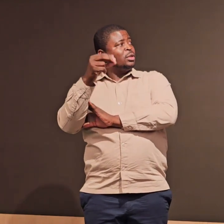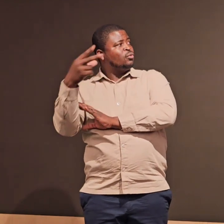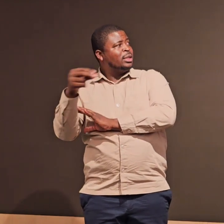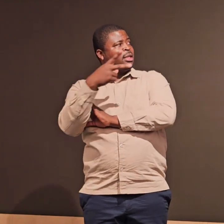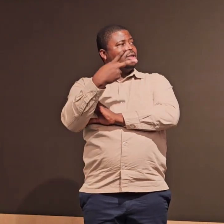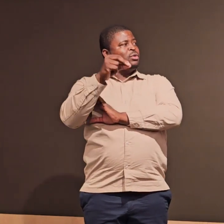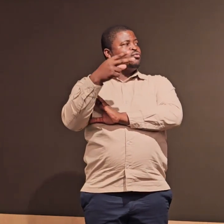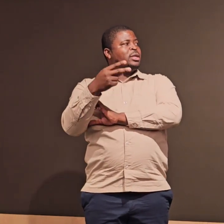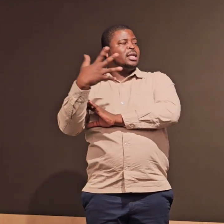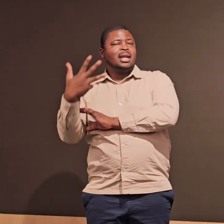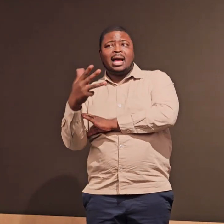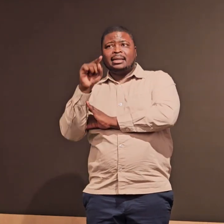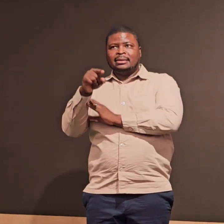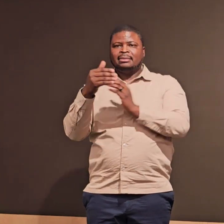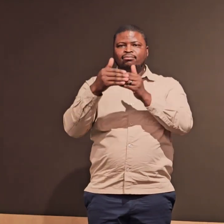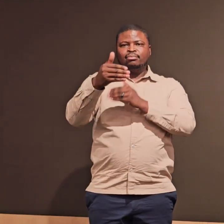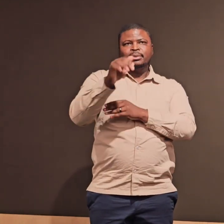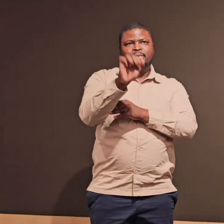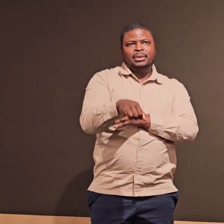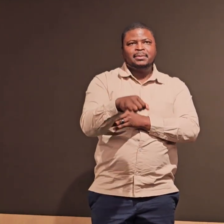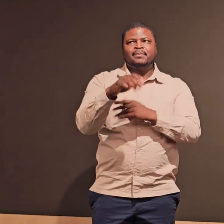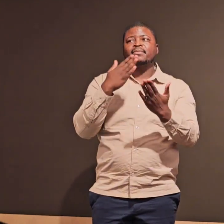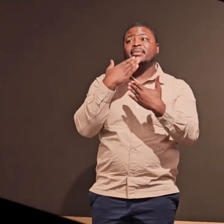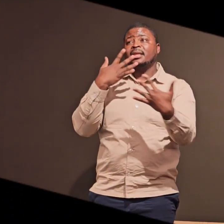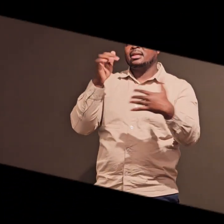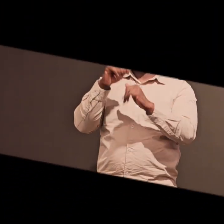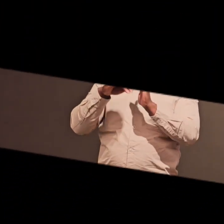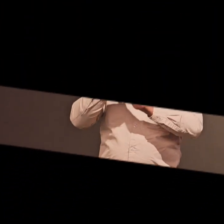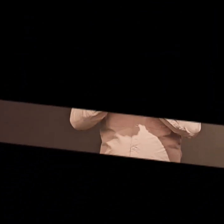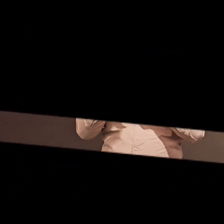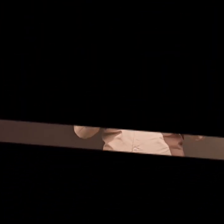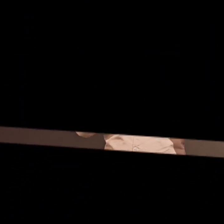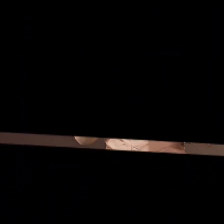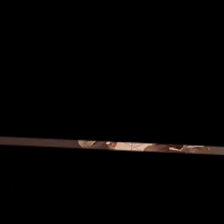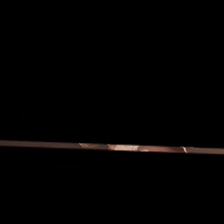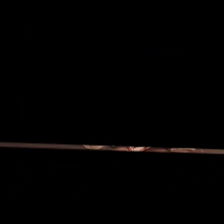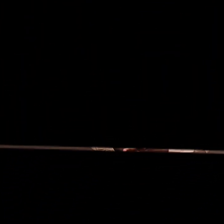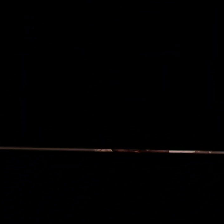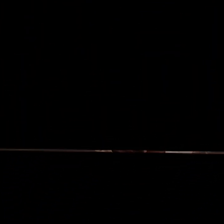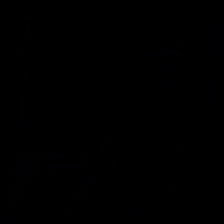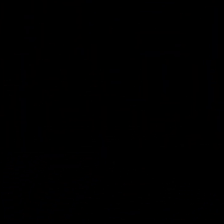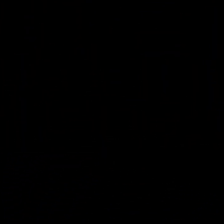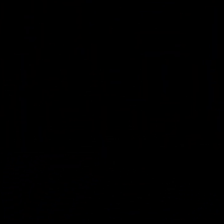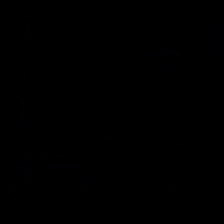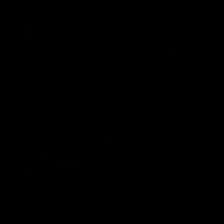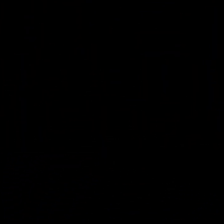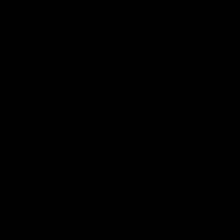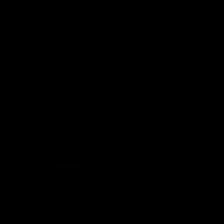help us to channel our efforts. Thank you very much, Program Director.